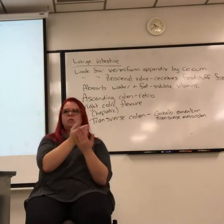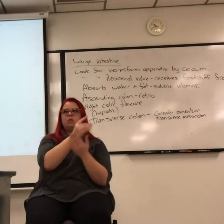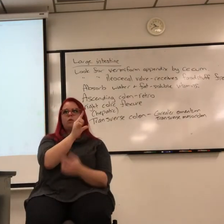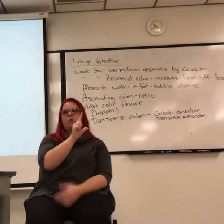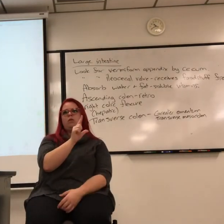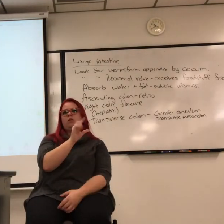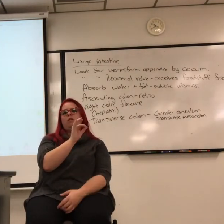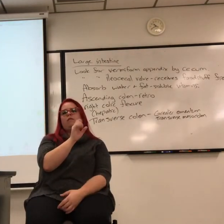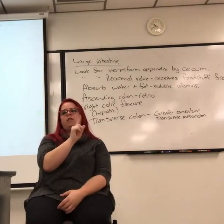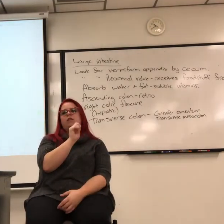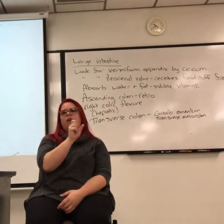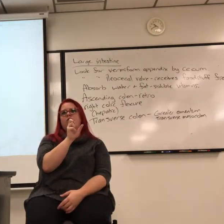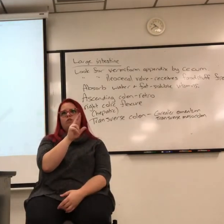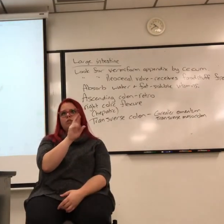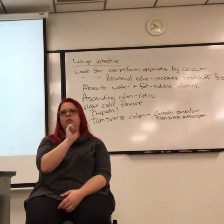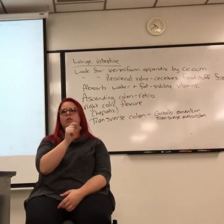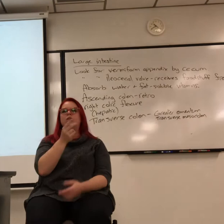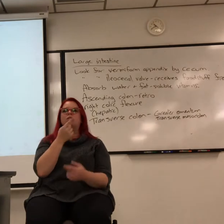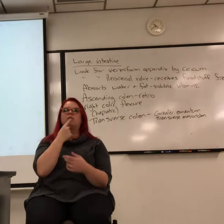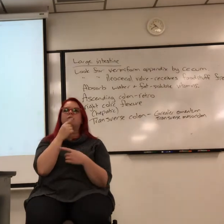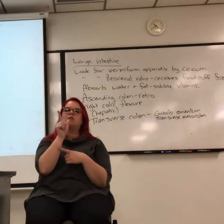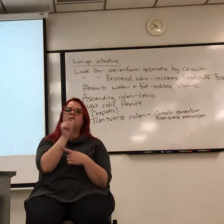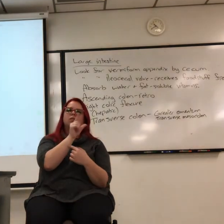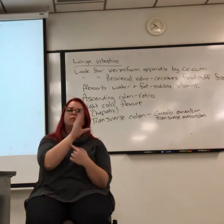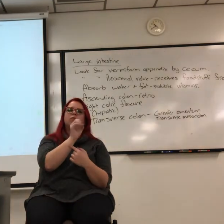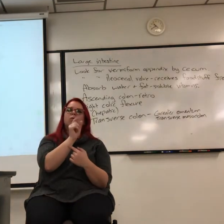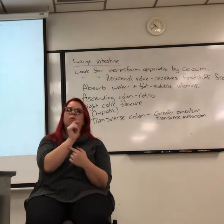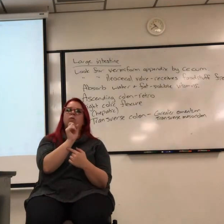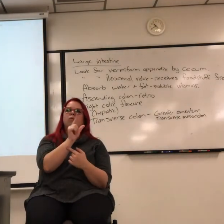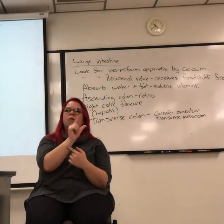splenic flexure, since the spleen is right by here.